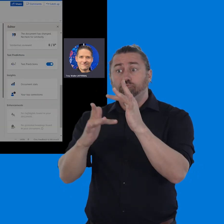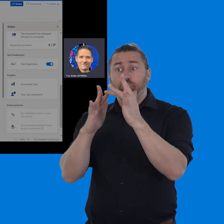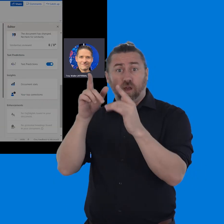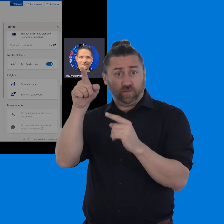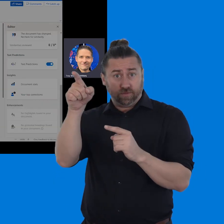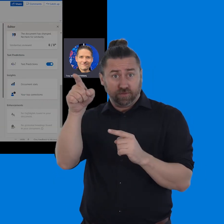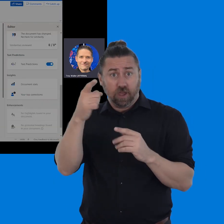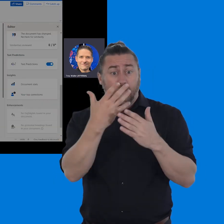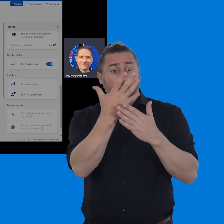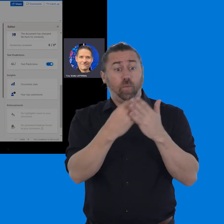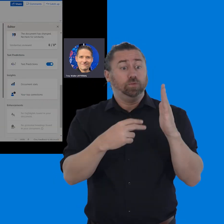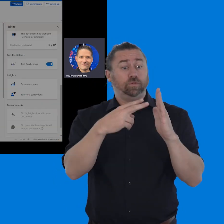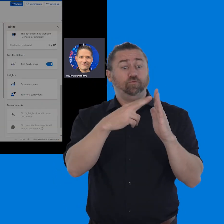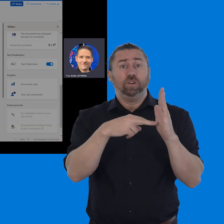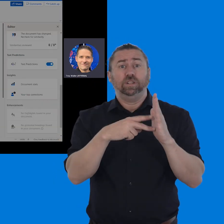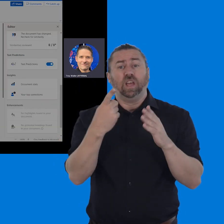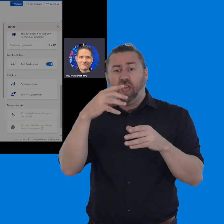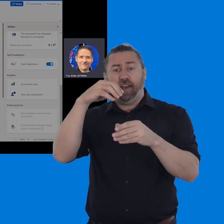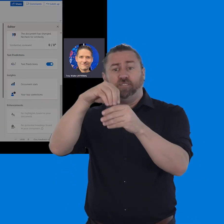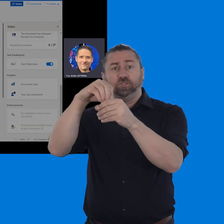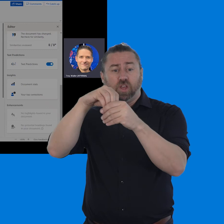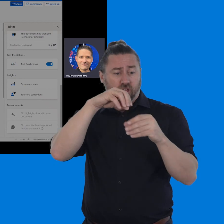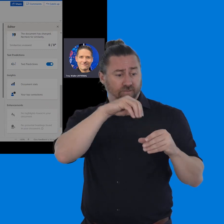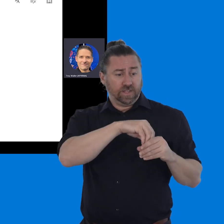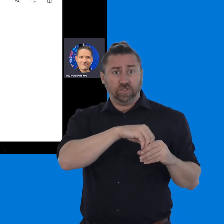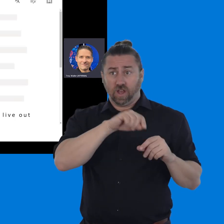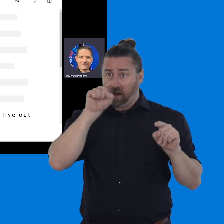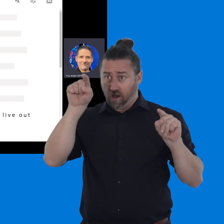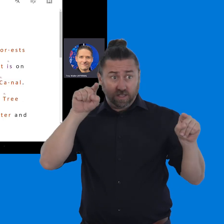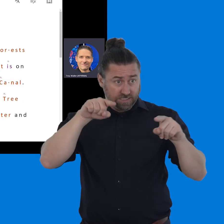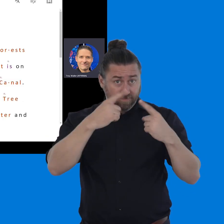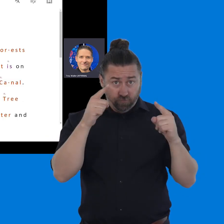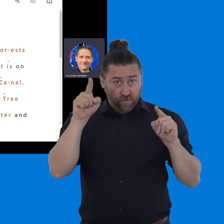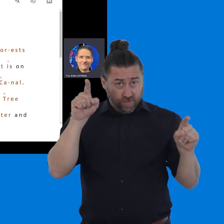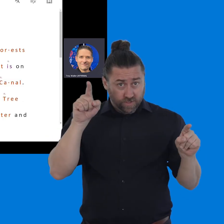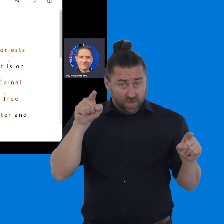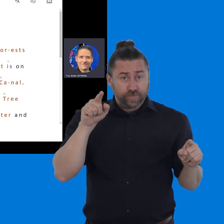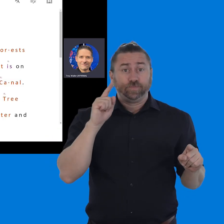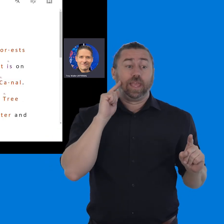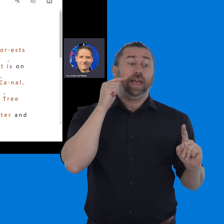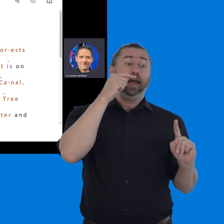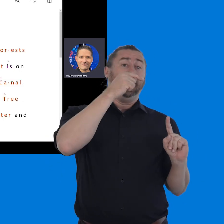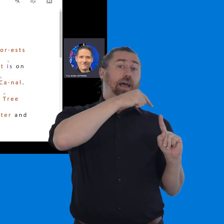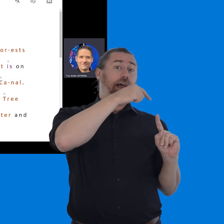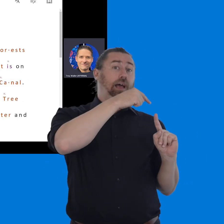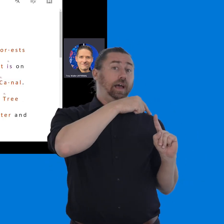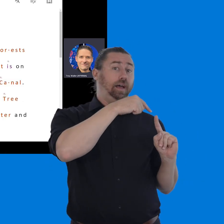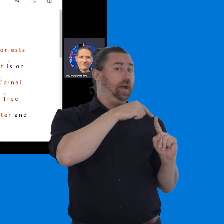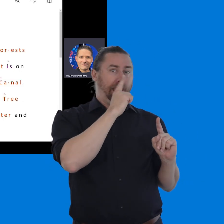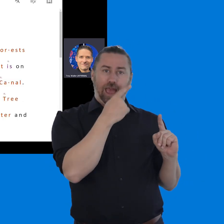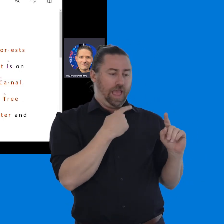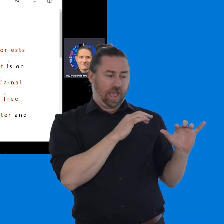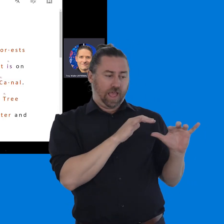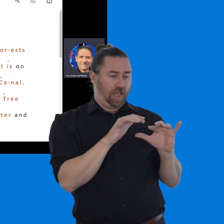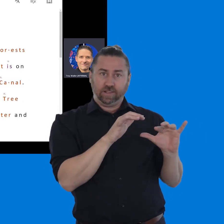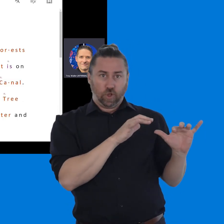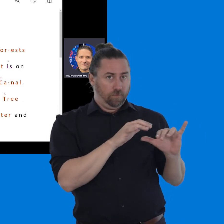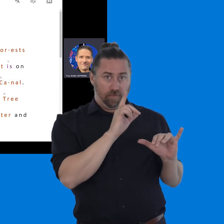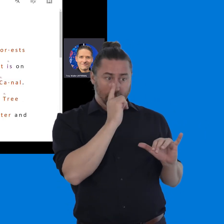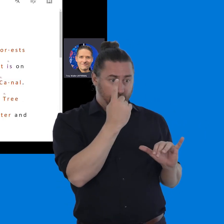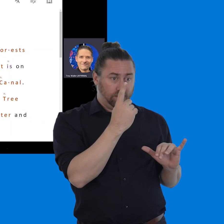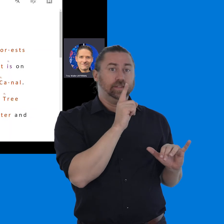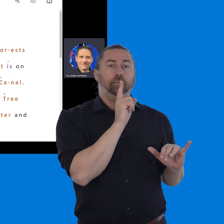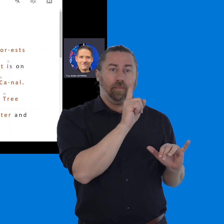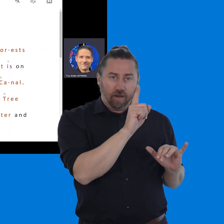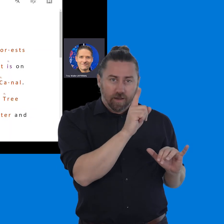browser version, okay? And Immersive Reader has different features, is doing different things. Again, I can't write inside